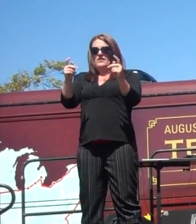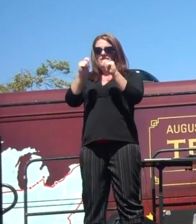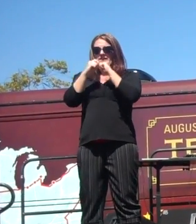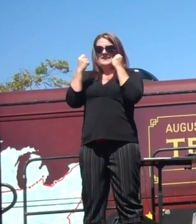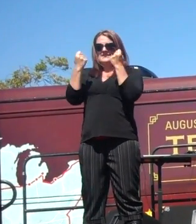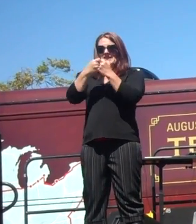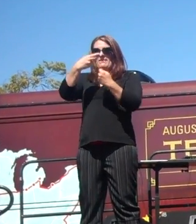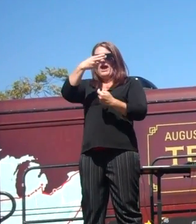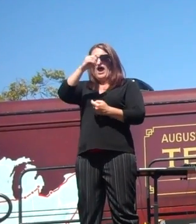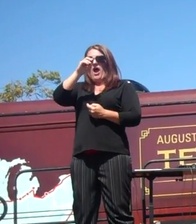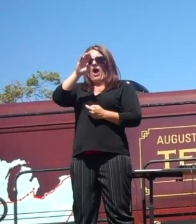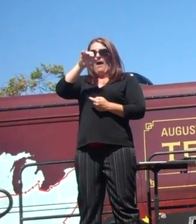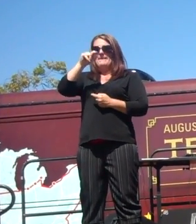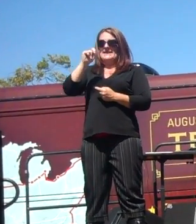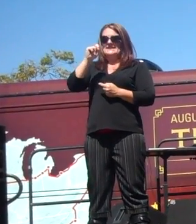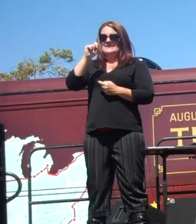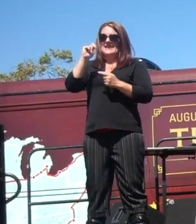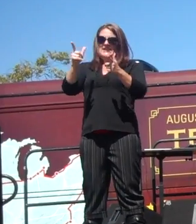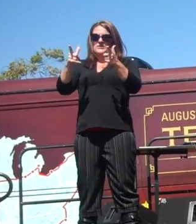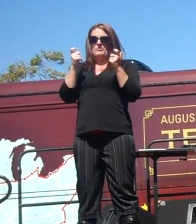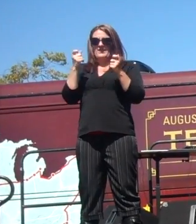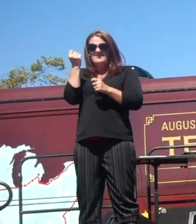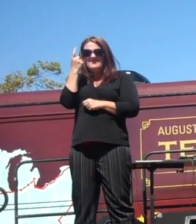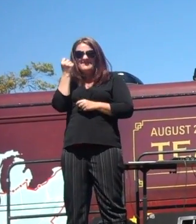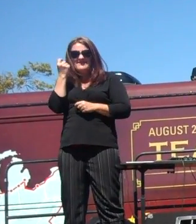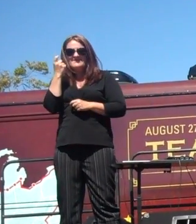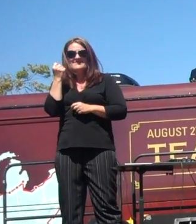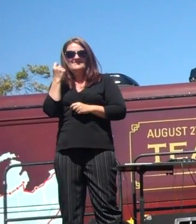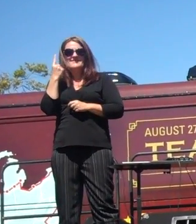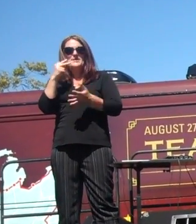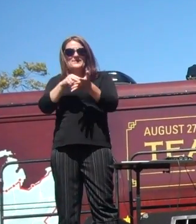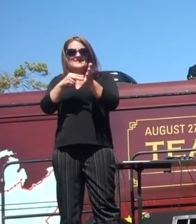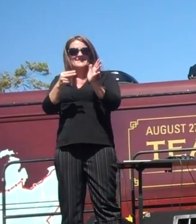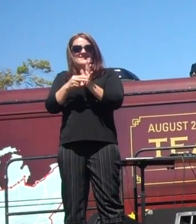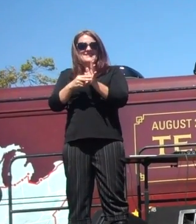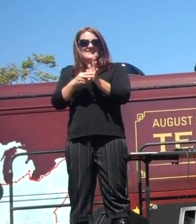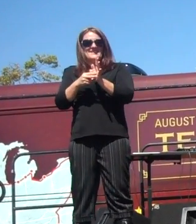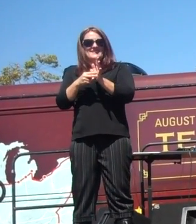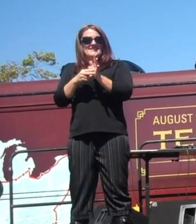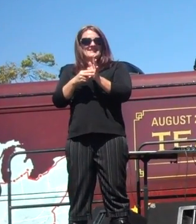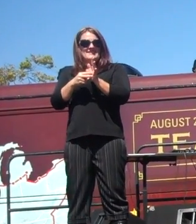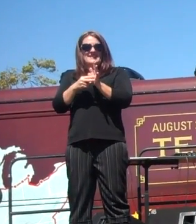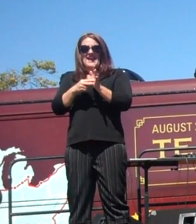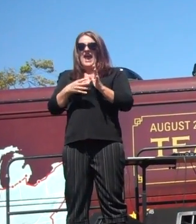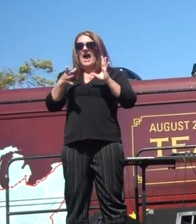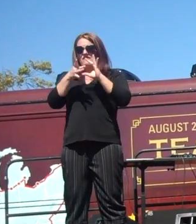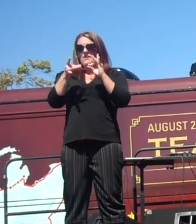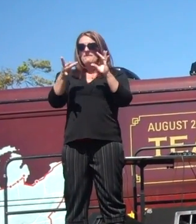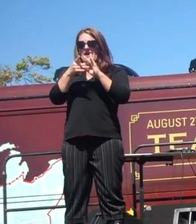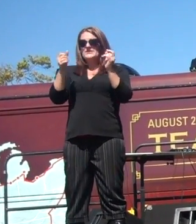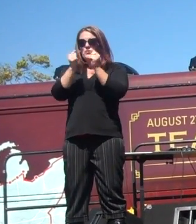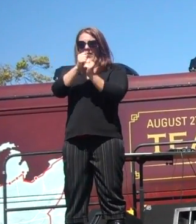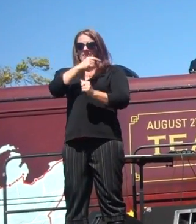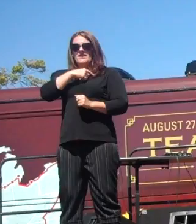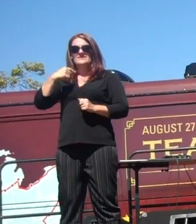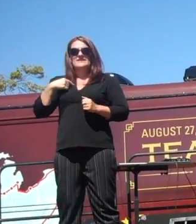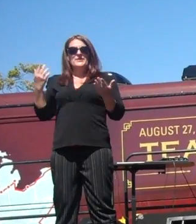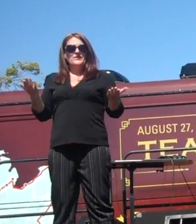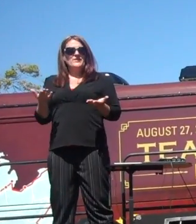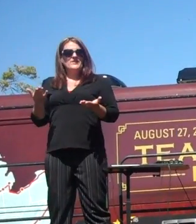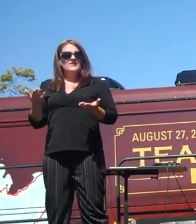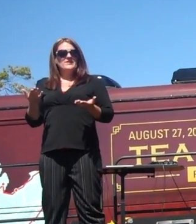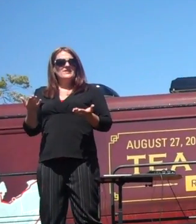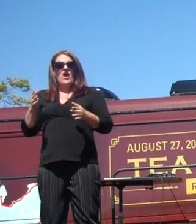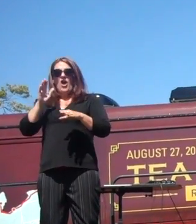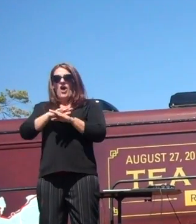Hobbit Express. I think you get my drift, because we're taking a message with the Tea Party Express